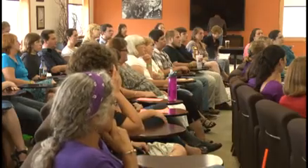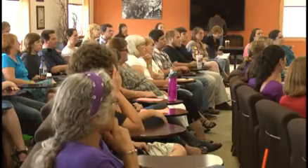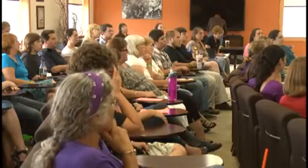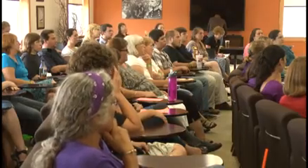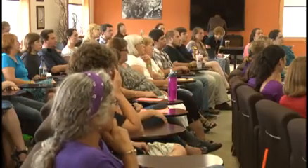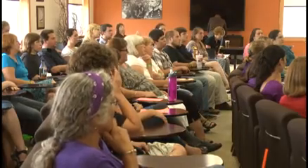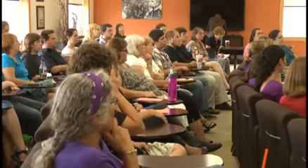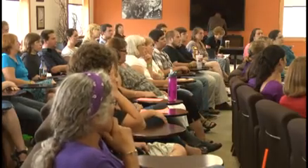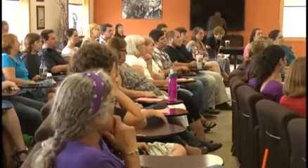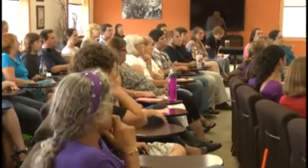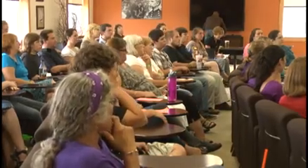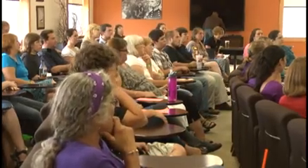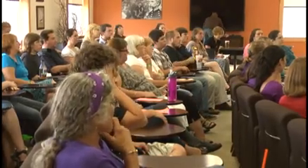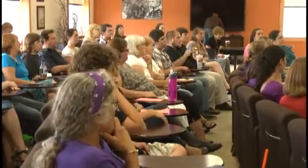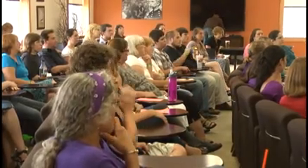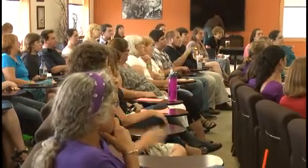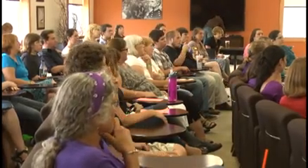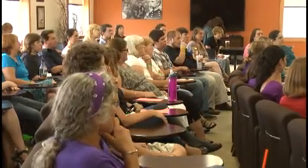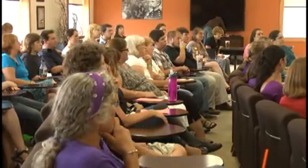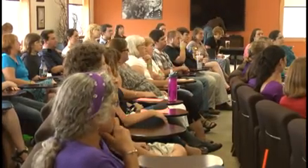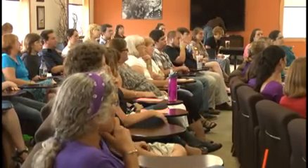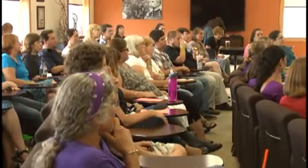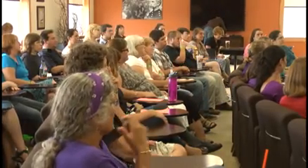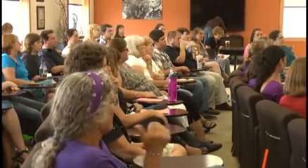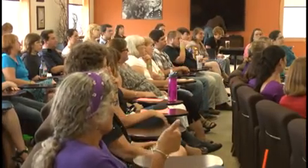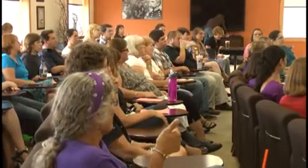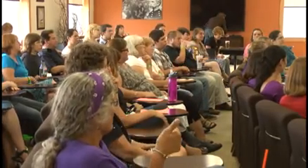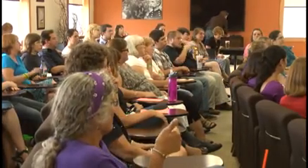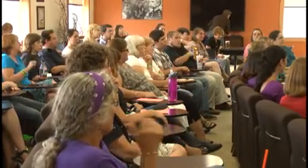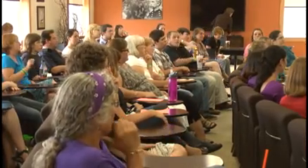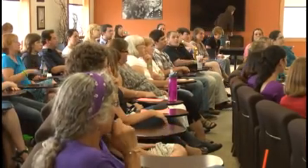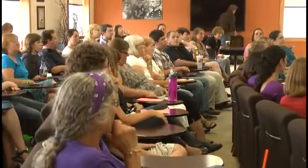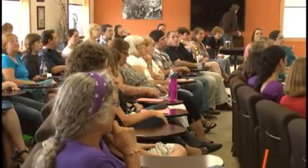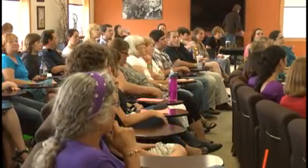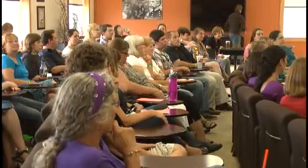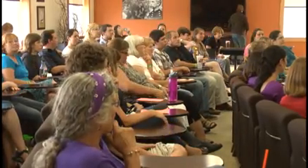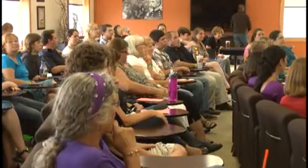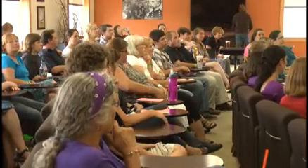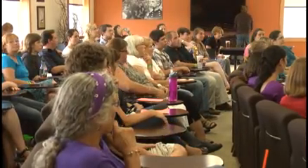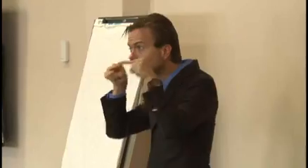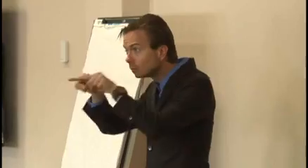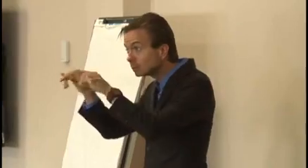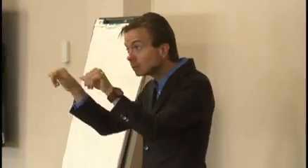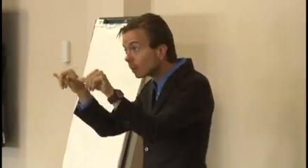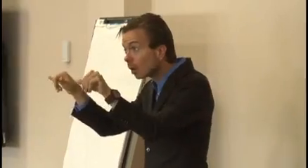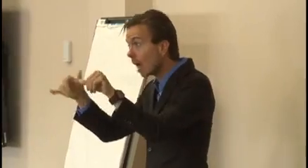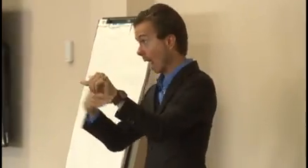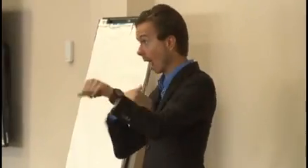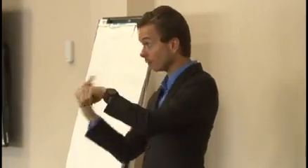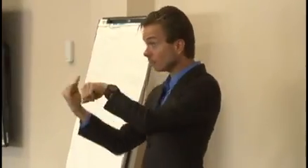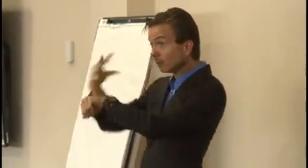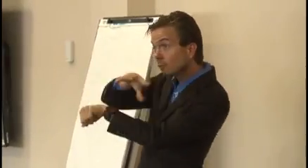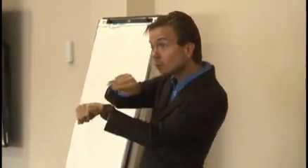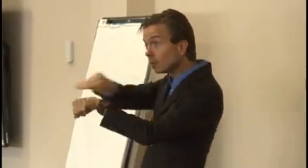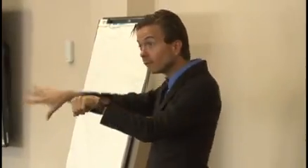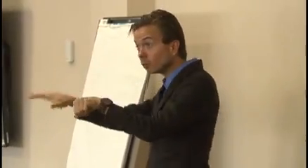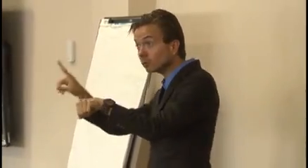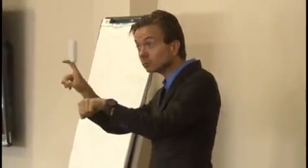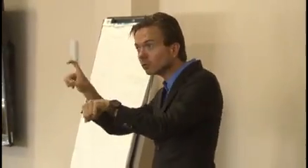myself and adapt to the deaf community and their culture and make it work for them. Working to break down the language barrier between